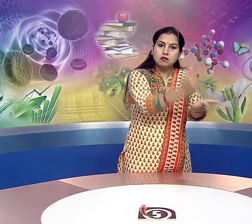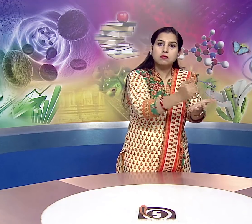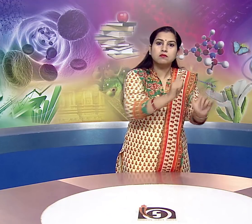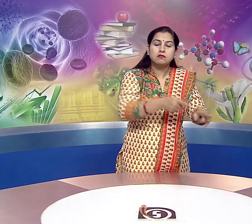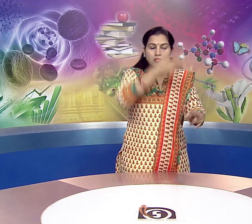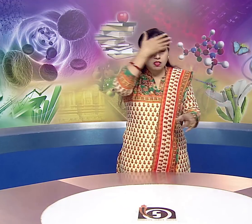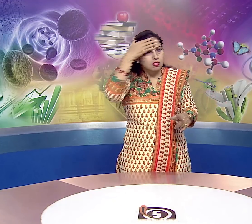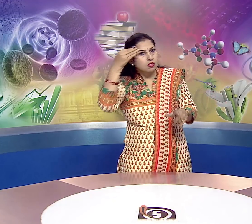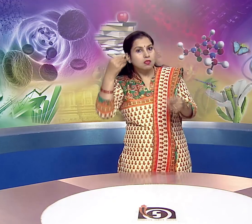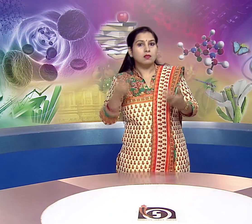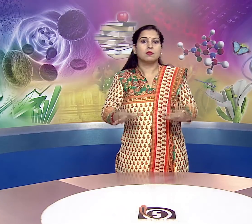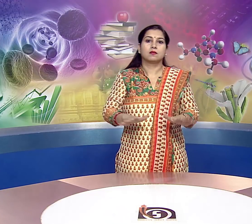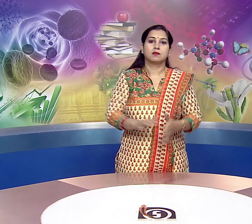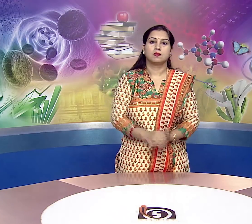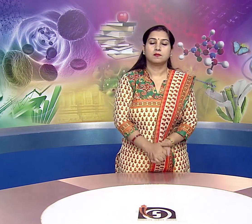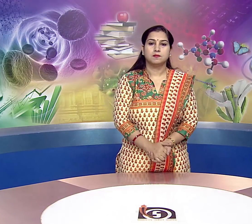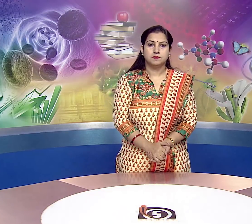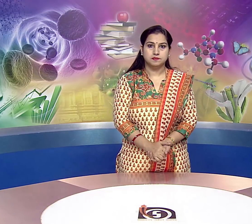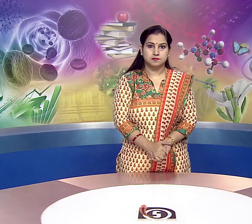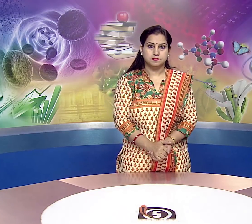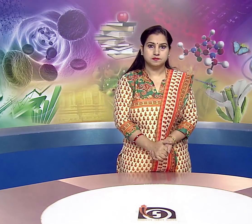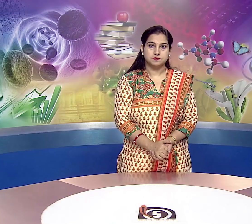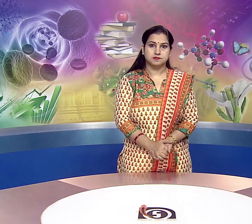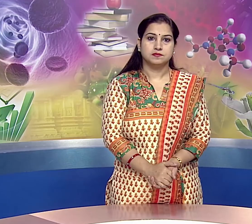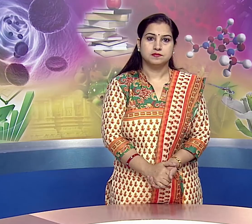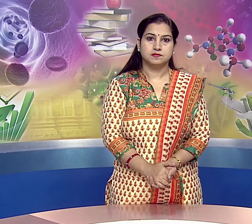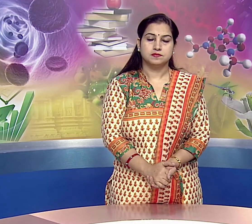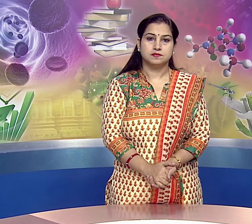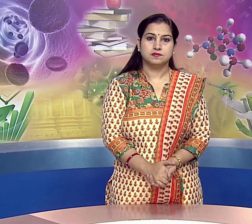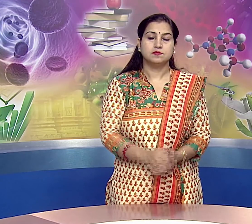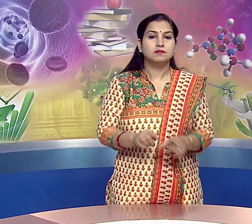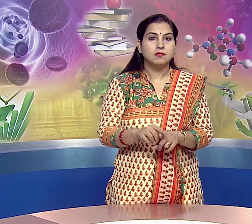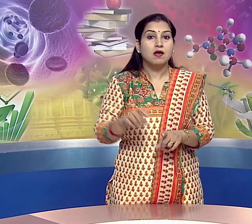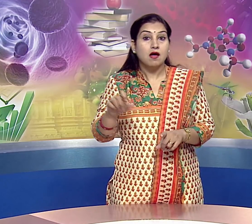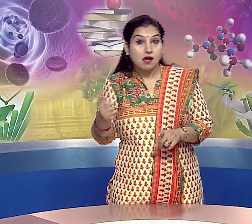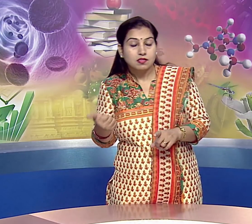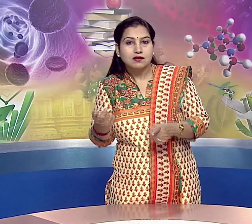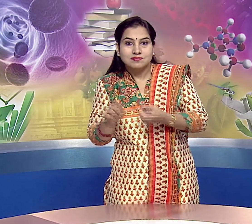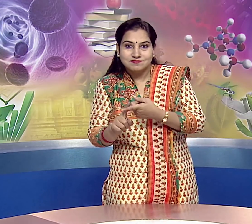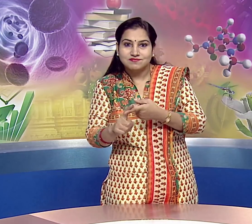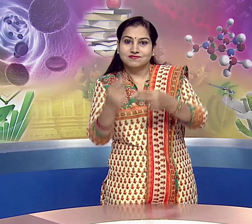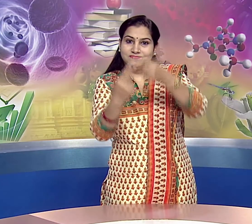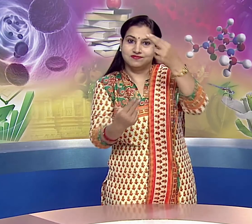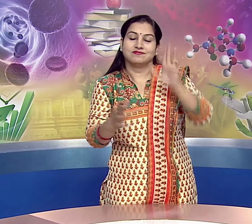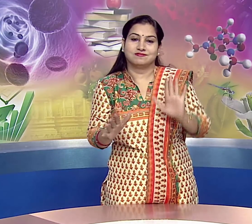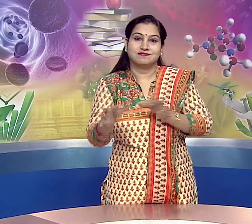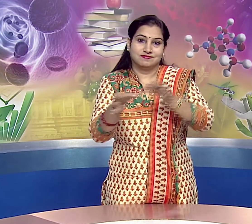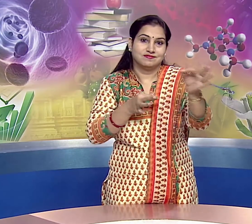Yet another comical scene described by the